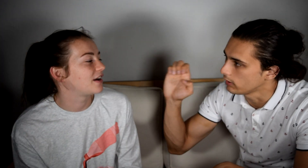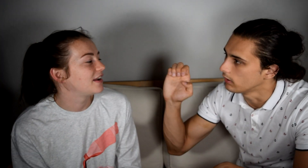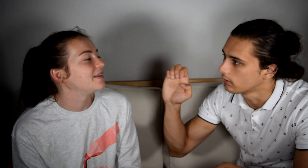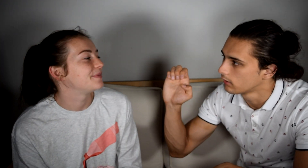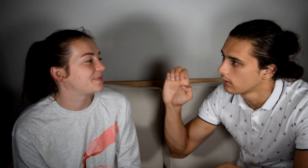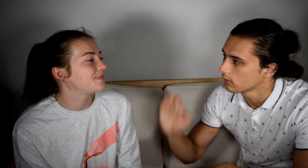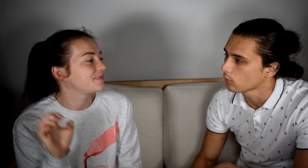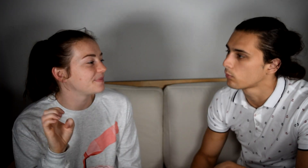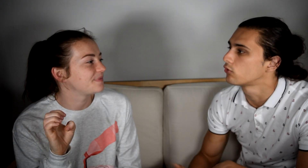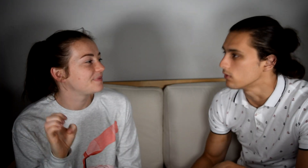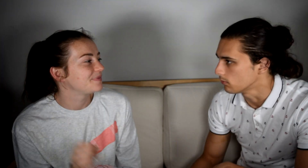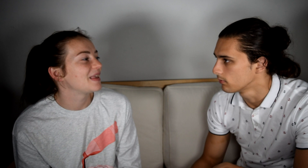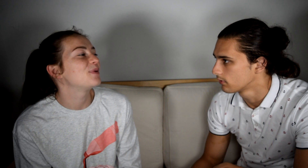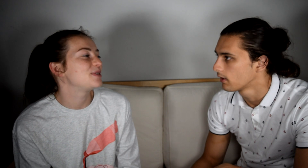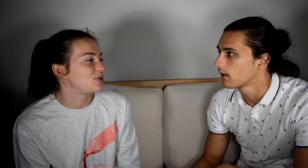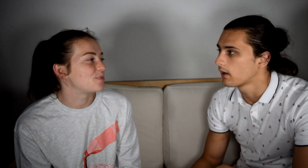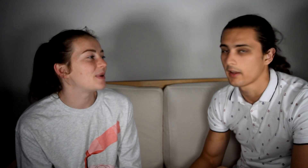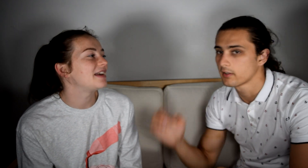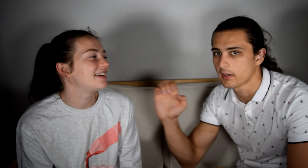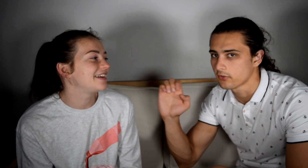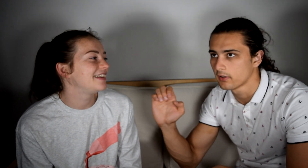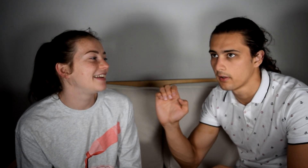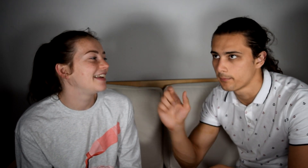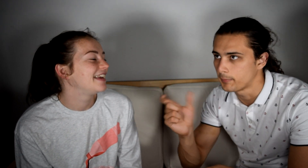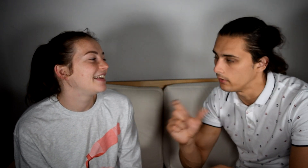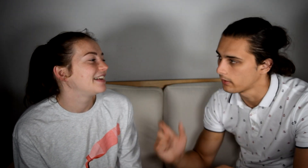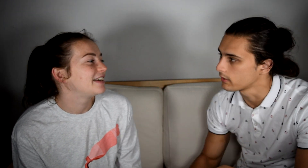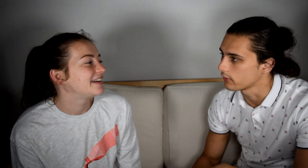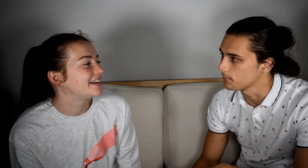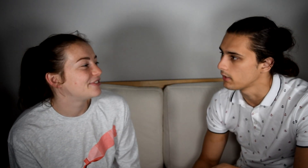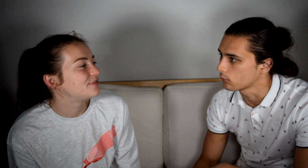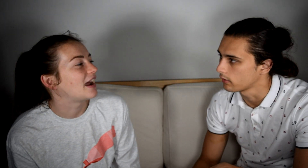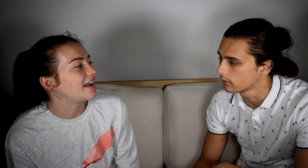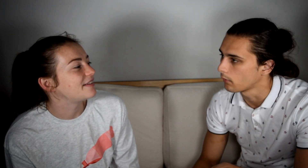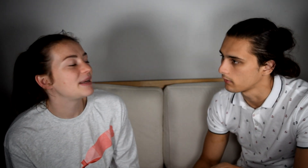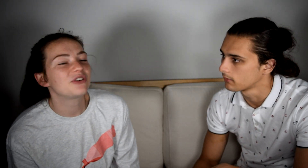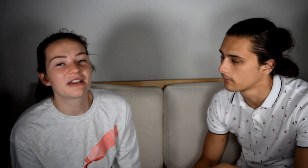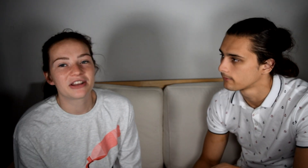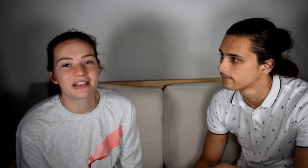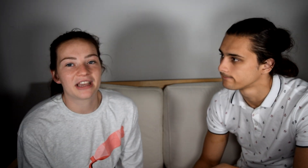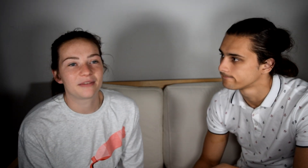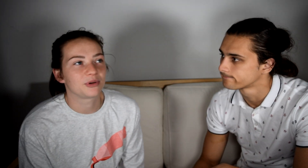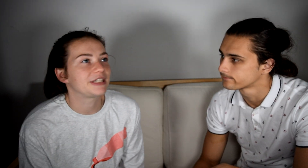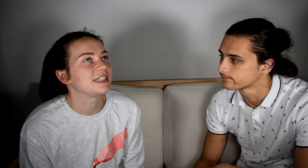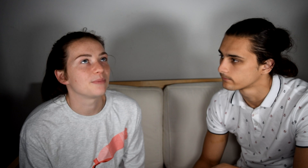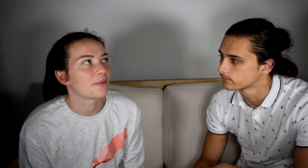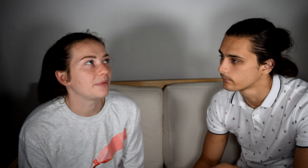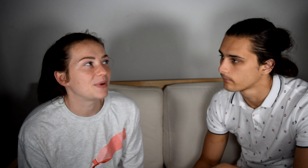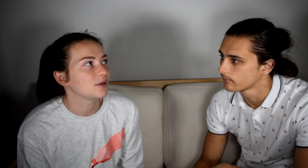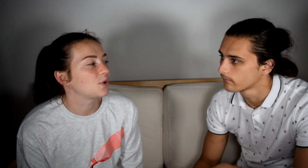E. Mm-hmm. So it was U2. It was YouTube. Got it. I but- didn't catch the B. That's Right. Okay. But you'll get good at like predicting probably what the word